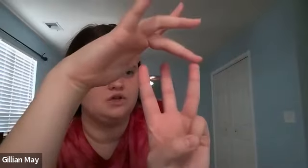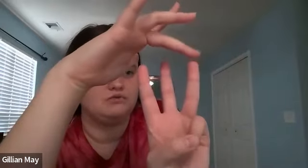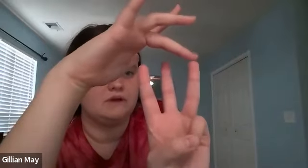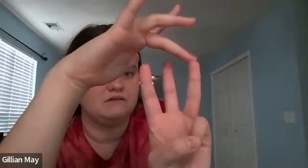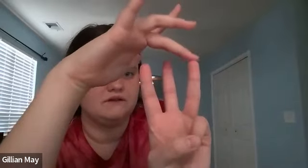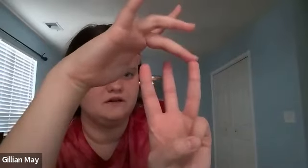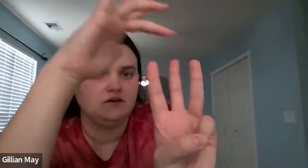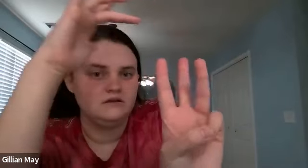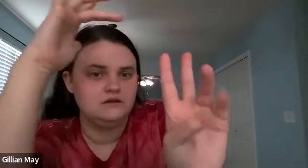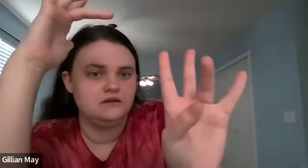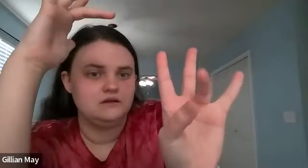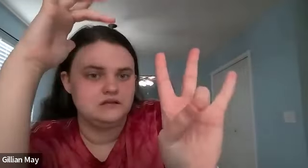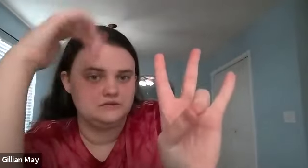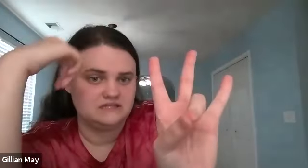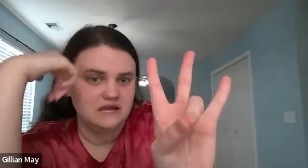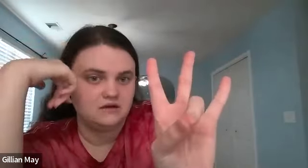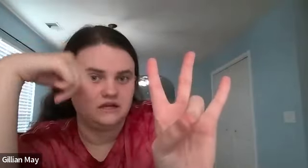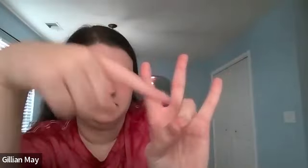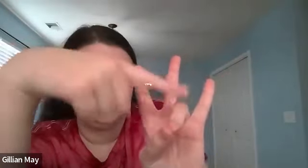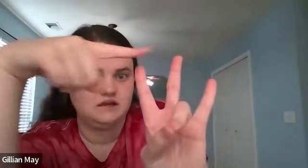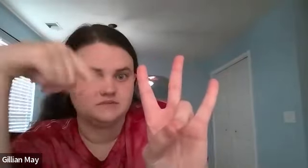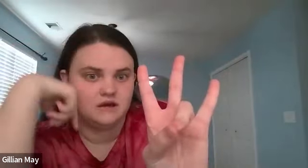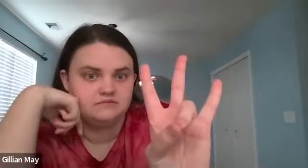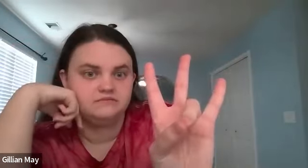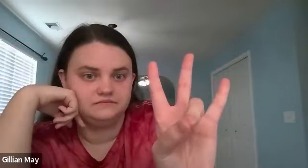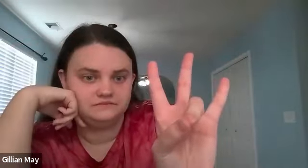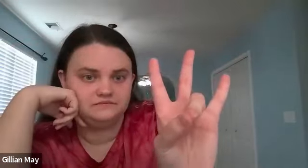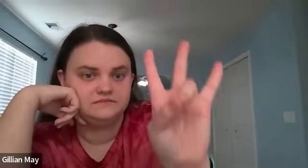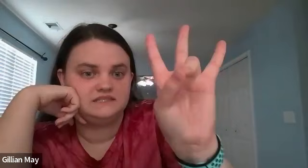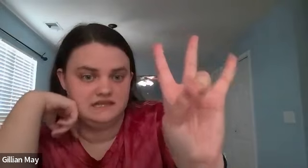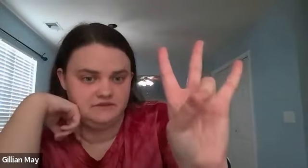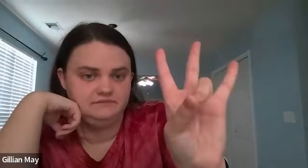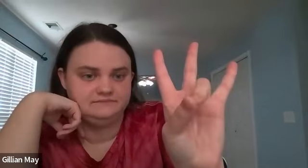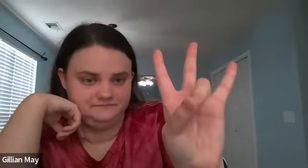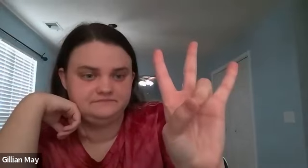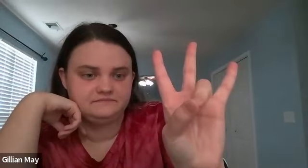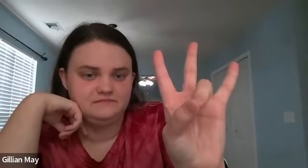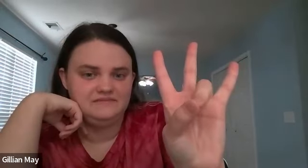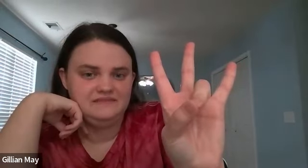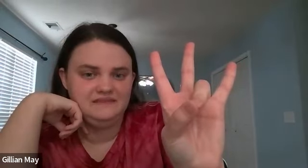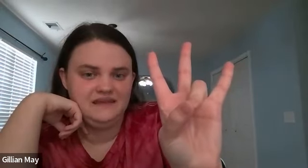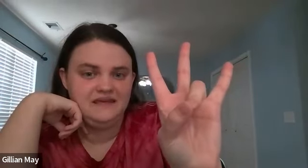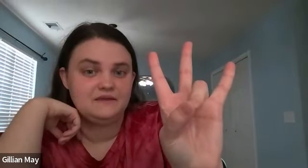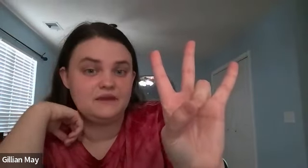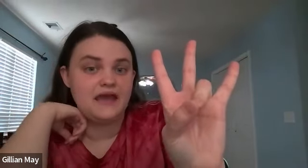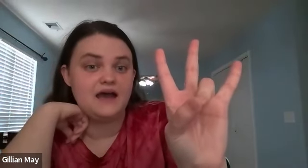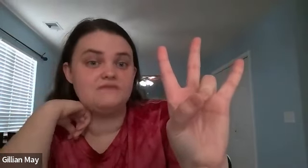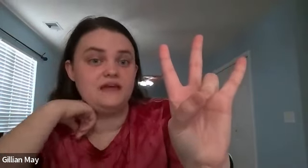your ring finger goes down and your pinky comes up. 7. Then we have